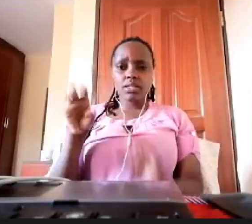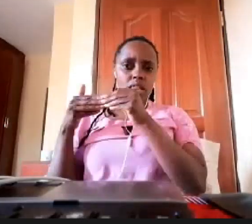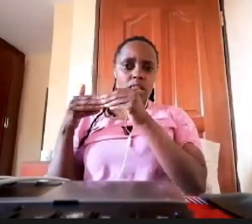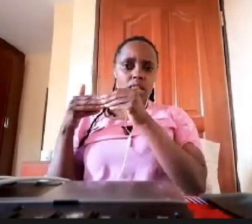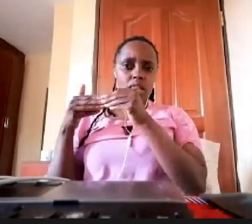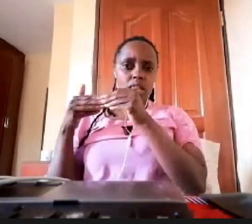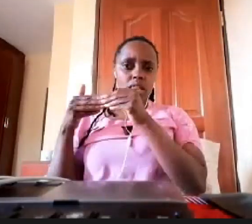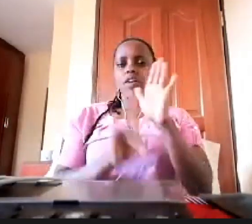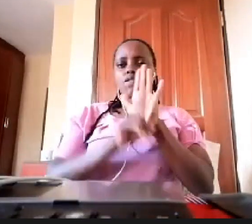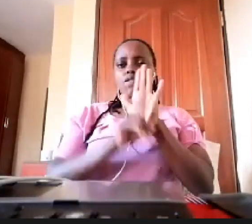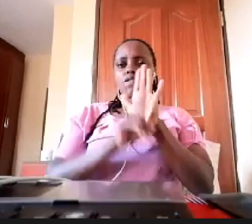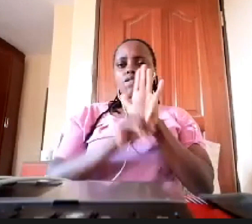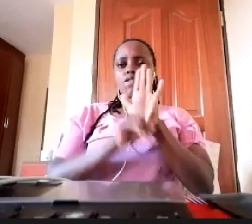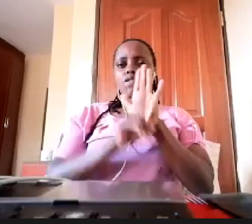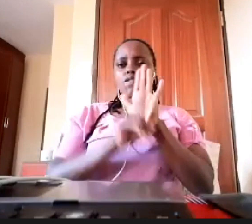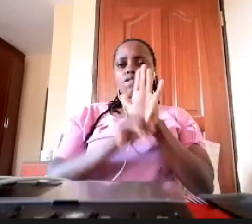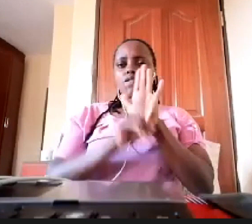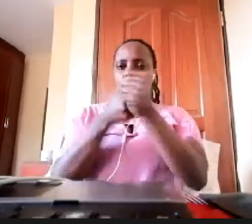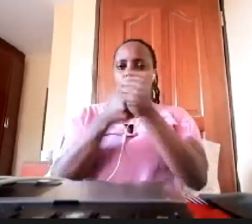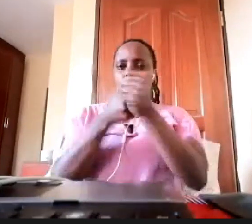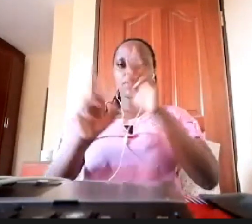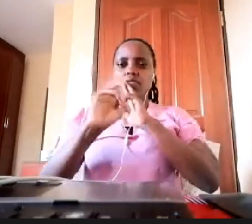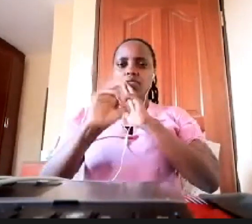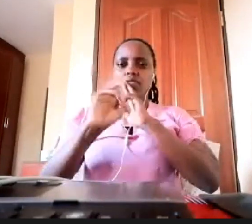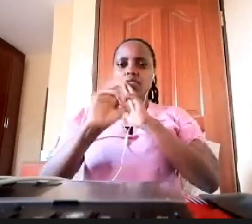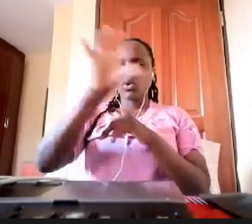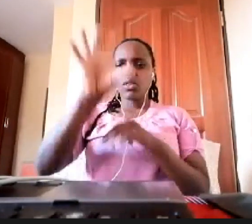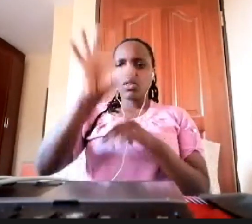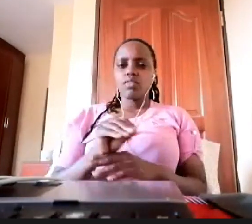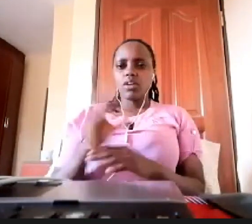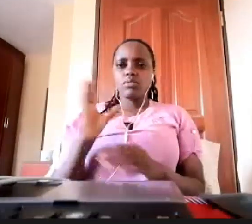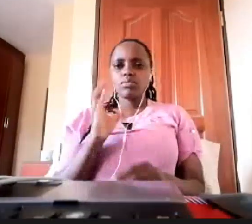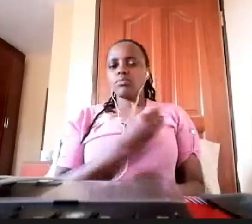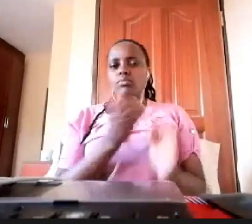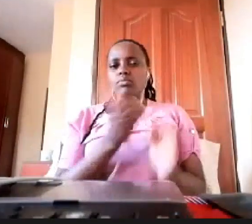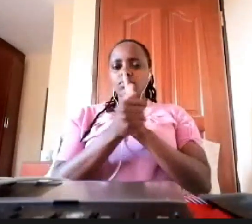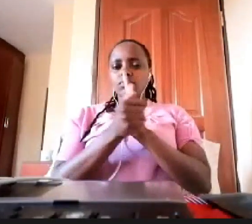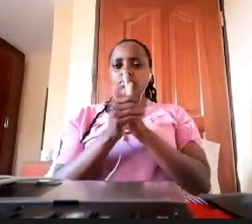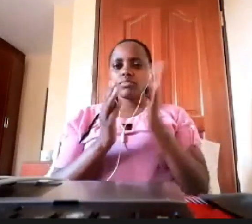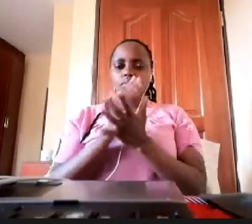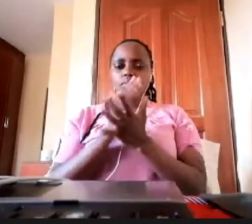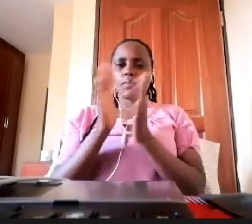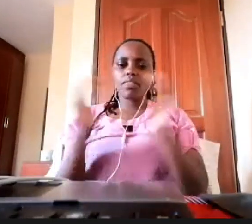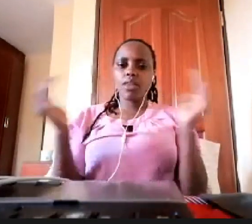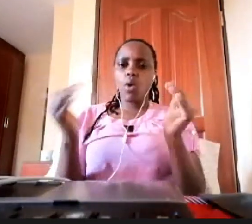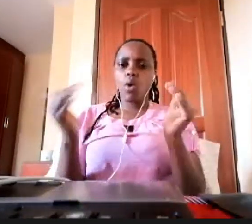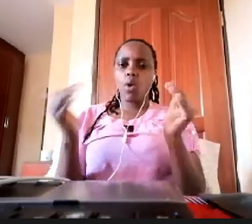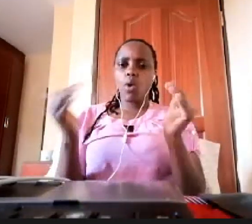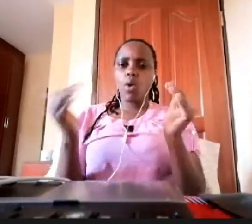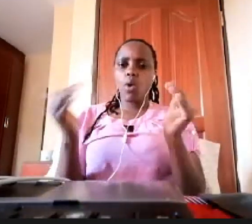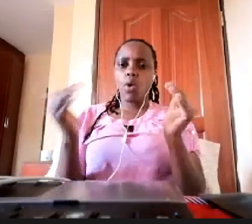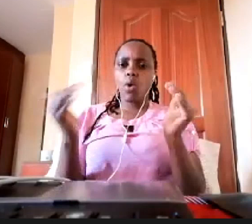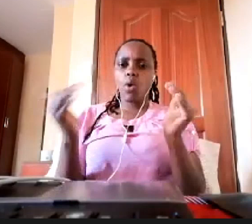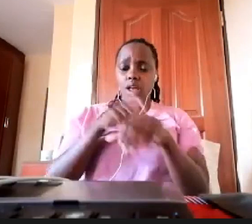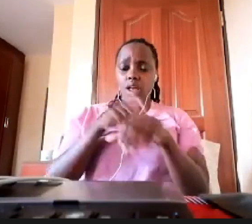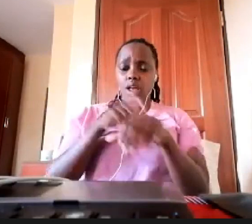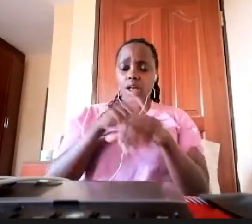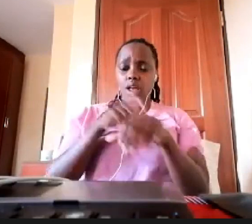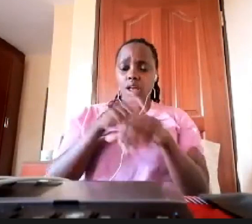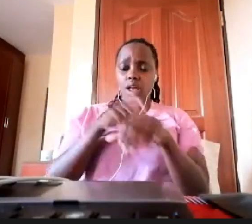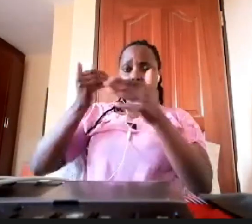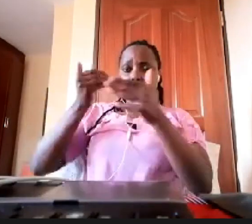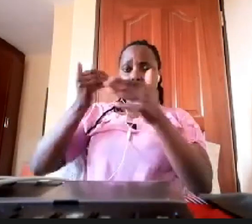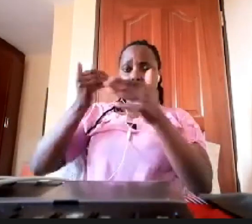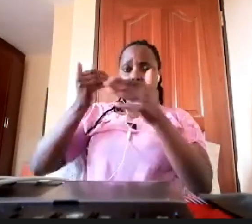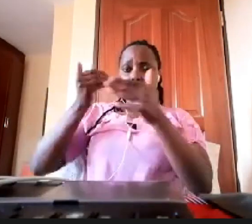the development of the complementary report to the African Committee of Experts on the Rights and Welfare of the Child during this previous